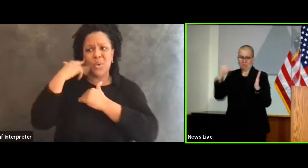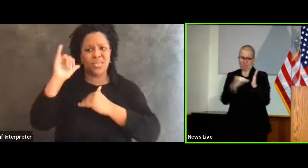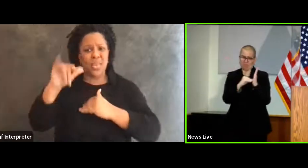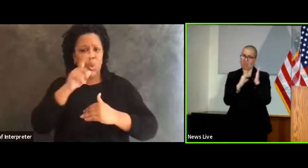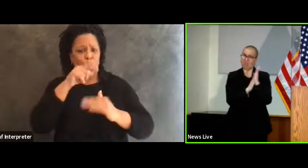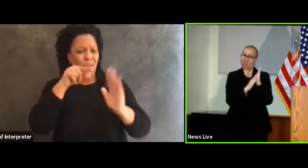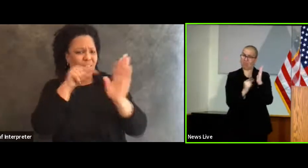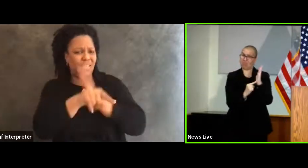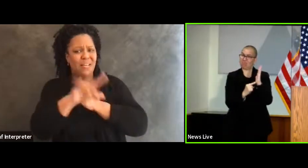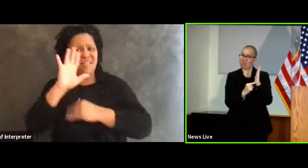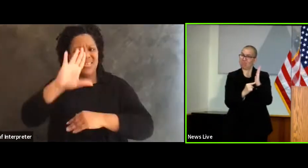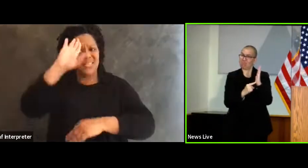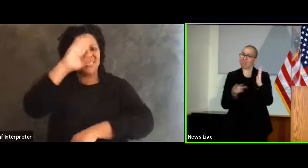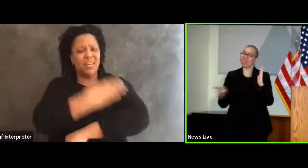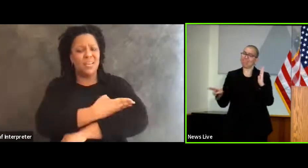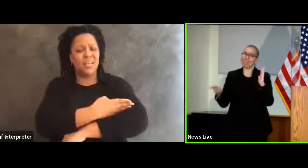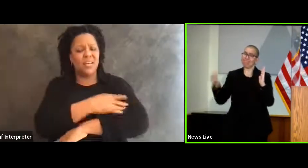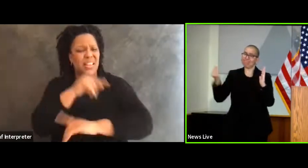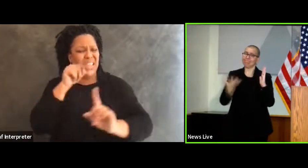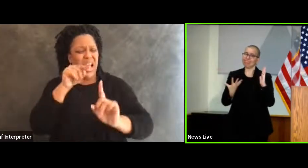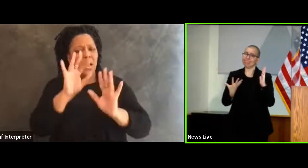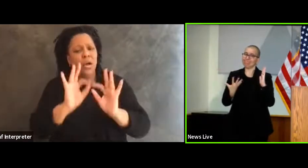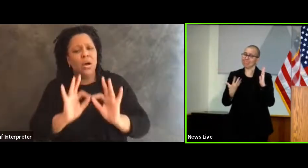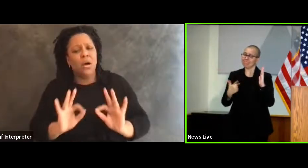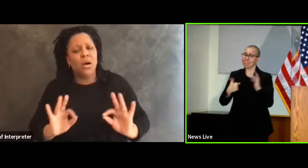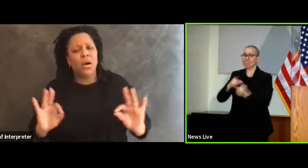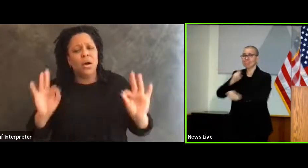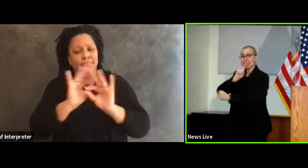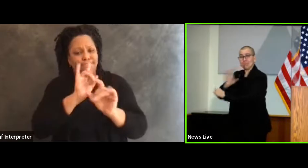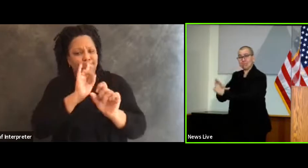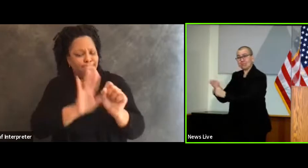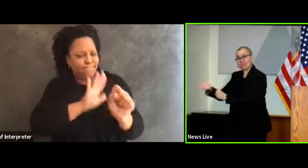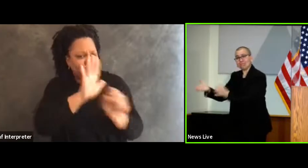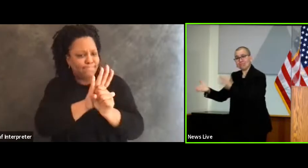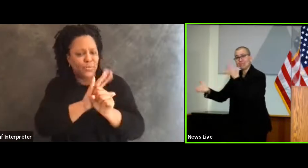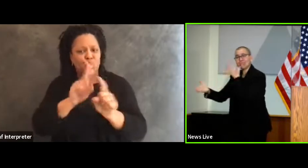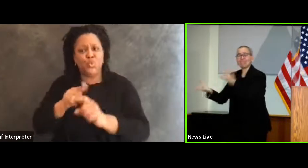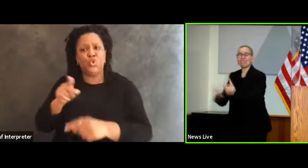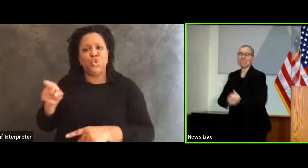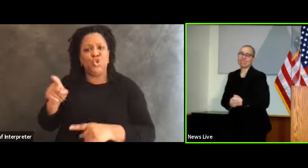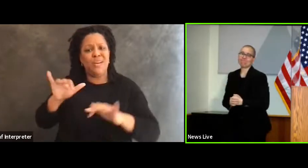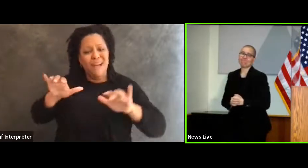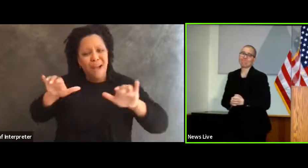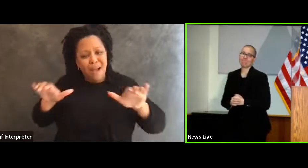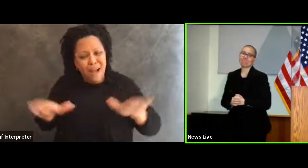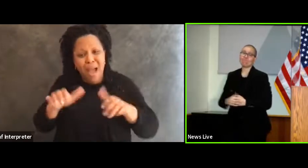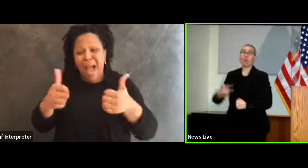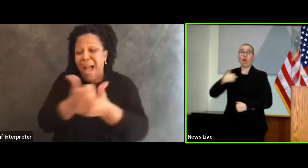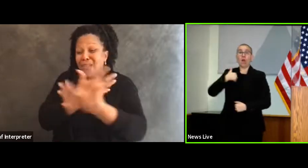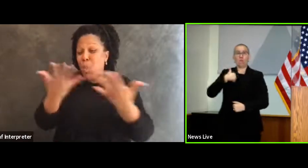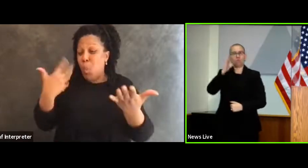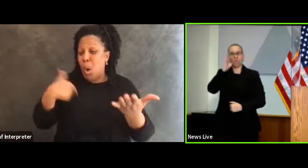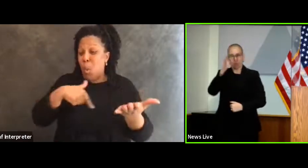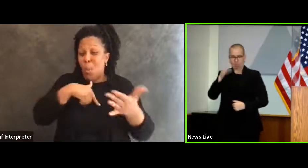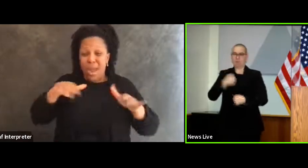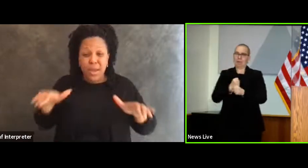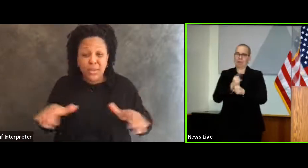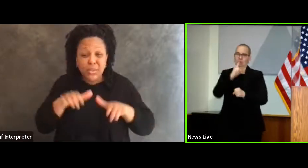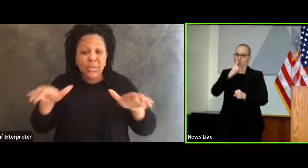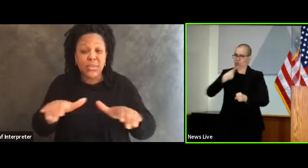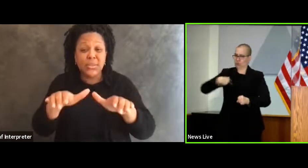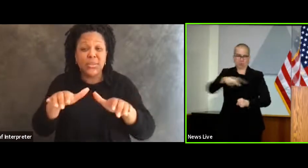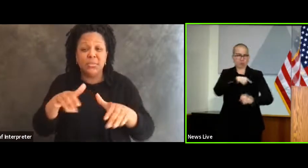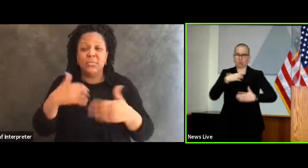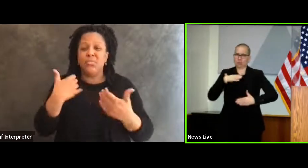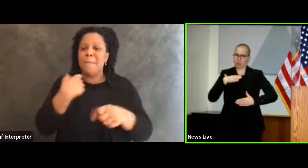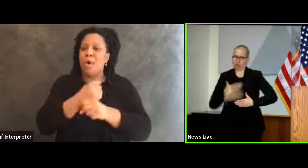So I made a commitment and a promise to her to do everything that I can to ensure that we move forward in a